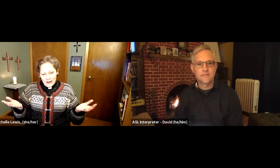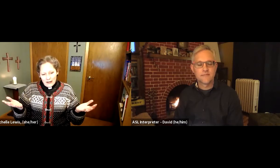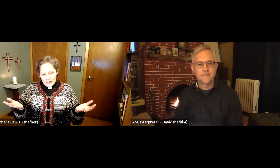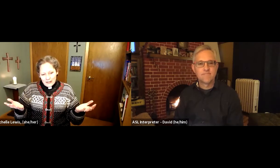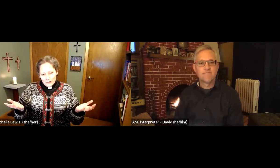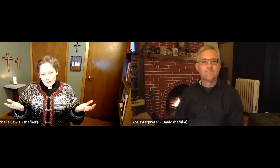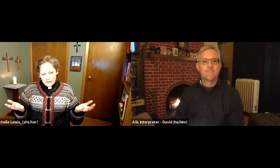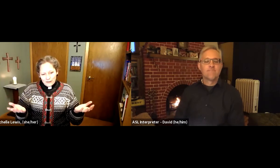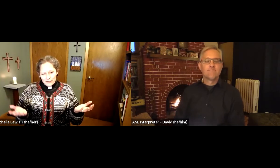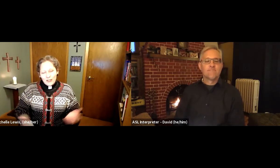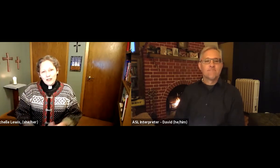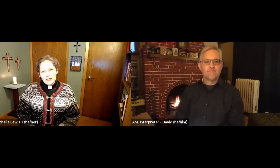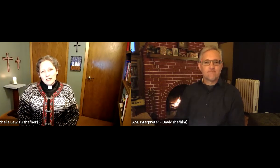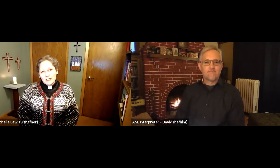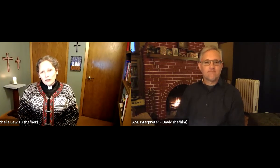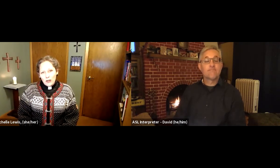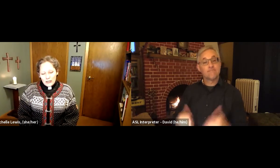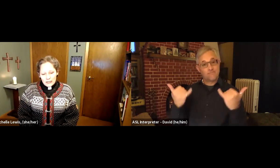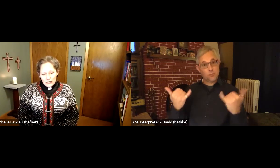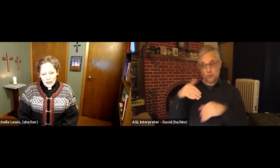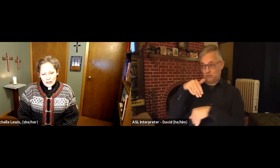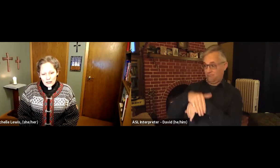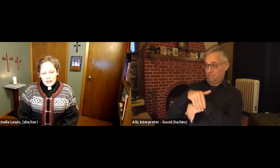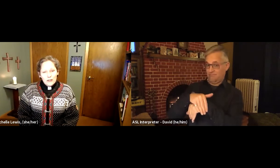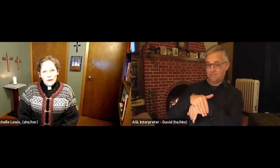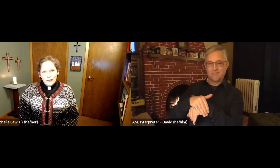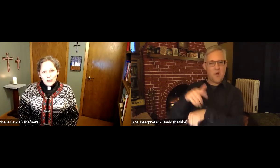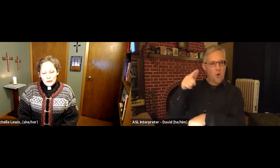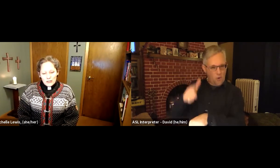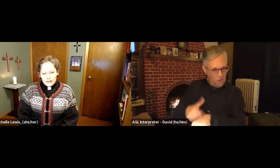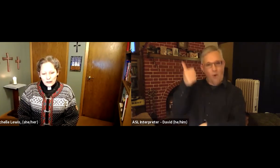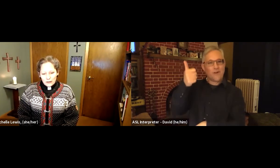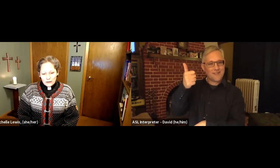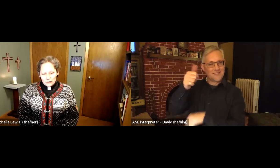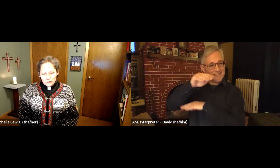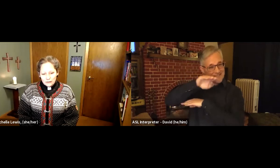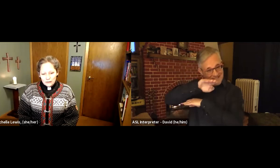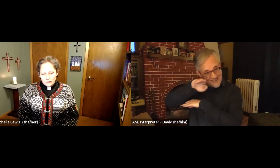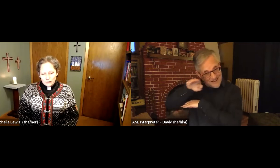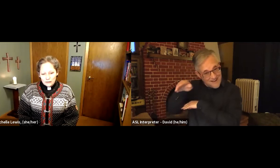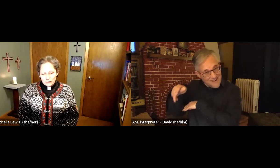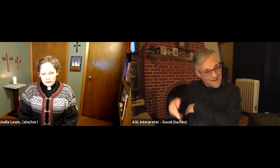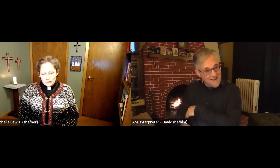This night is the longest night in the Northern Hemisphere.